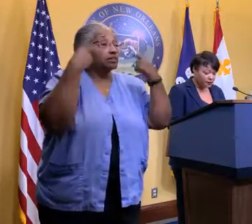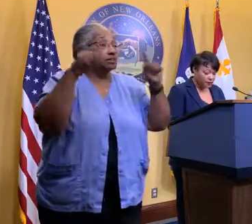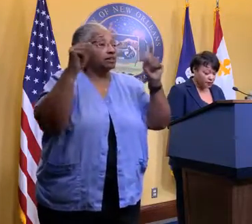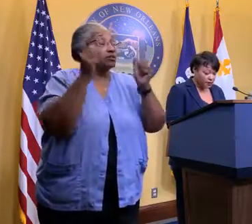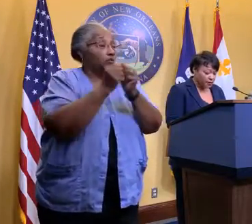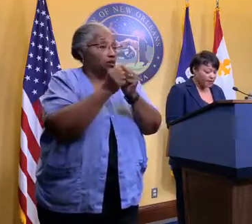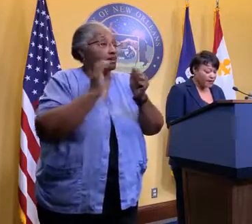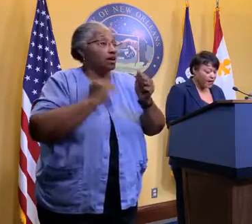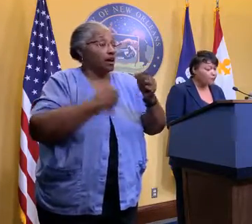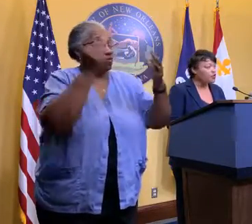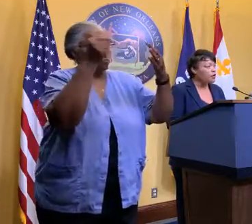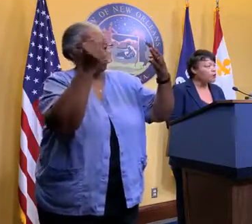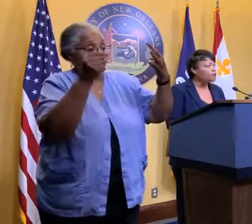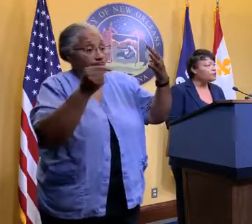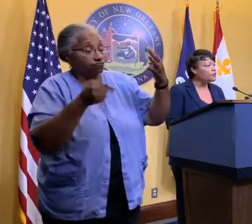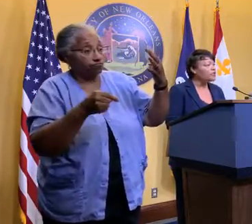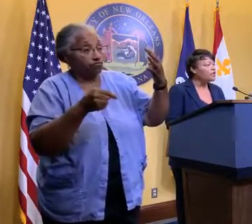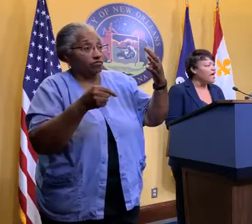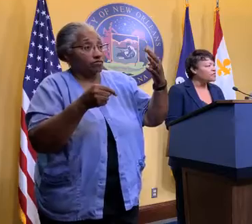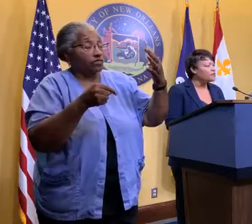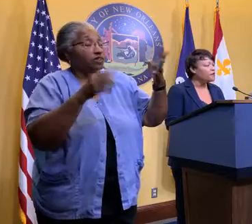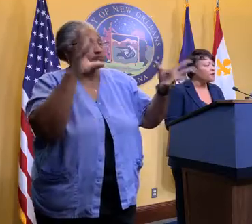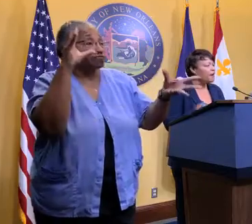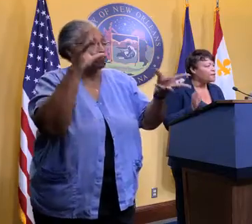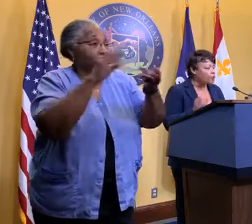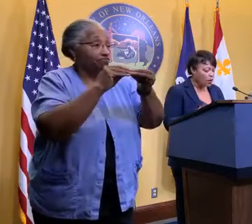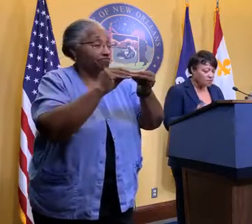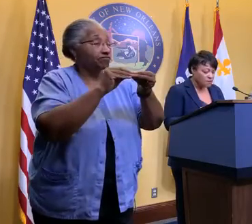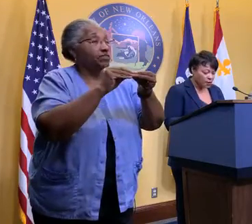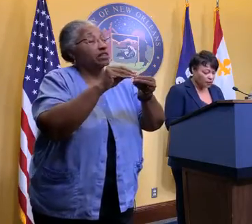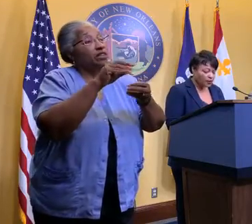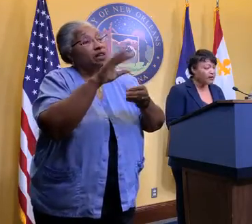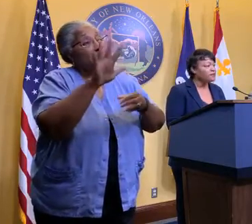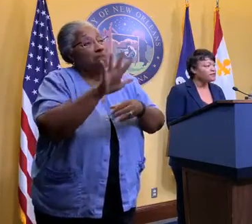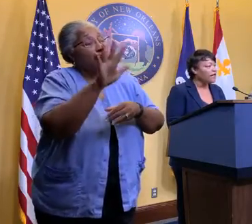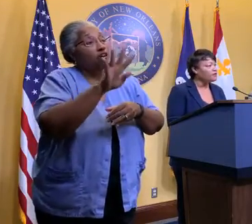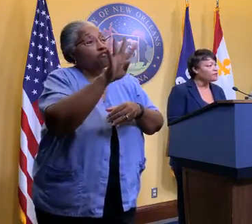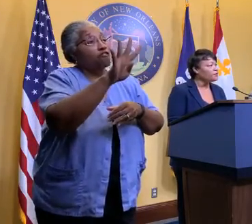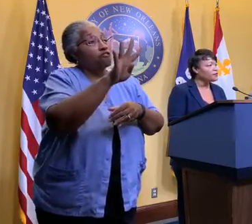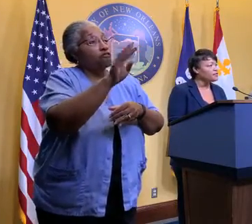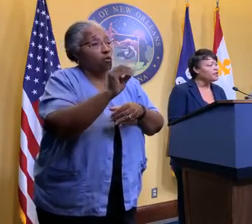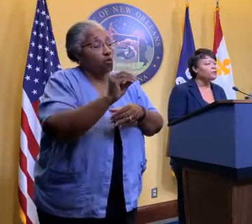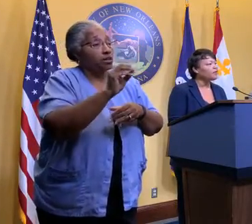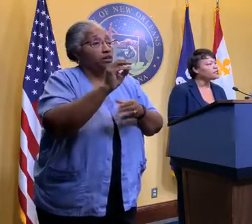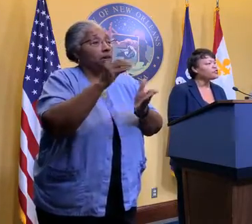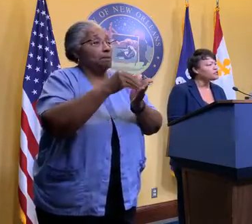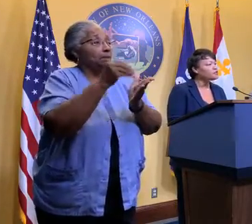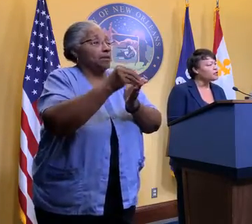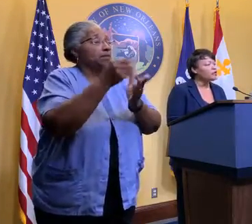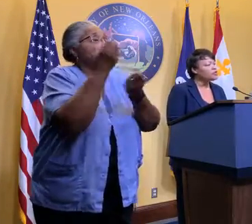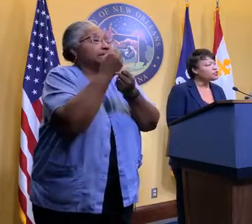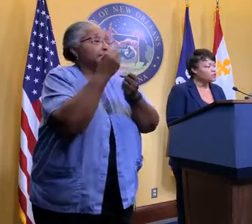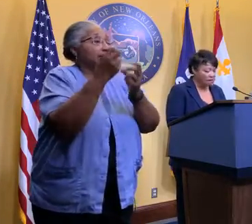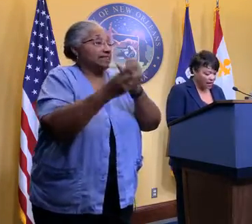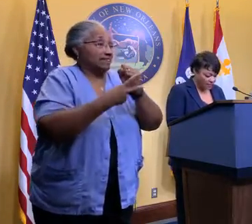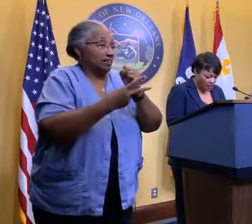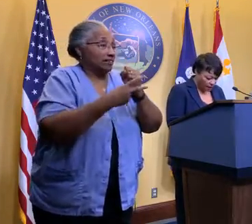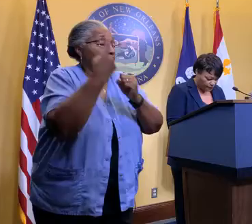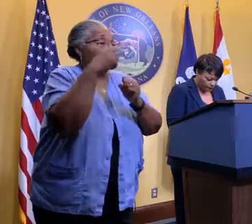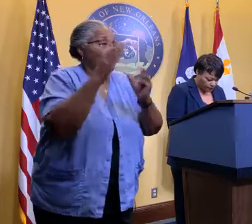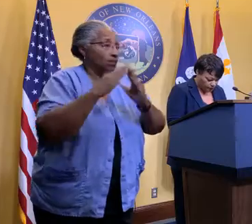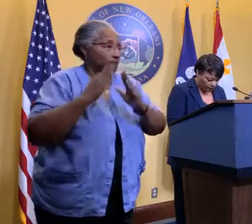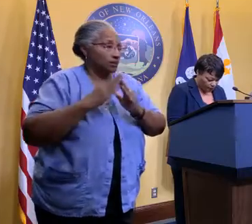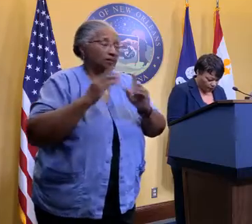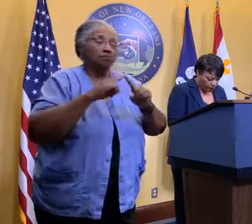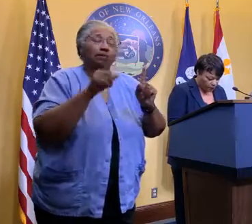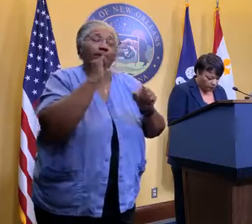these efforts, and they have resulted really in an estimate of about $40 million in savings for the city, but it's just not